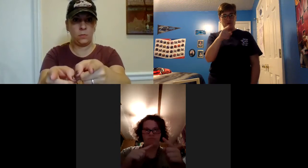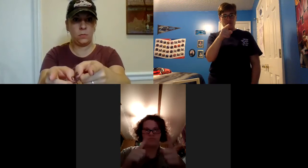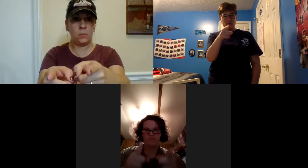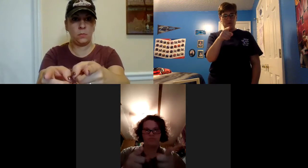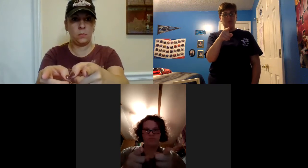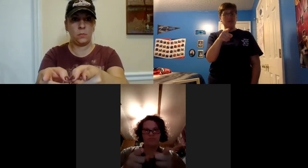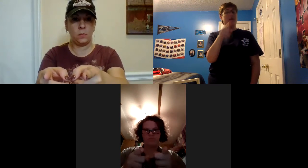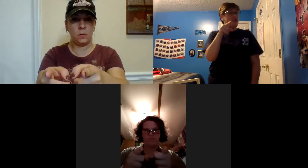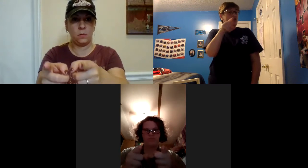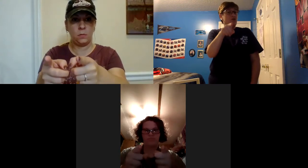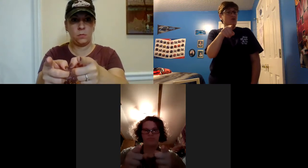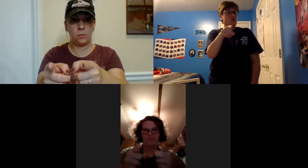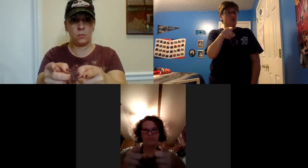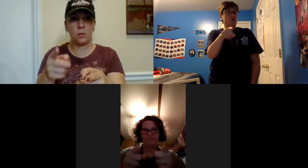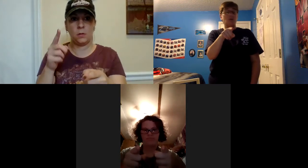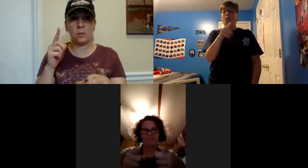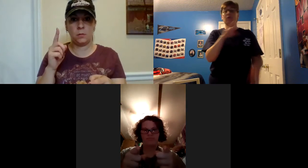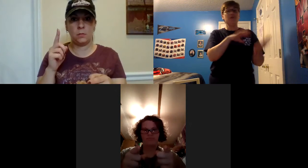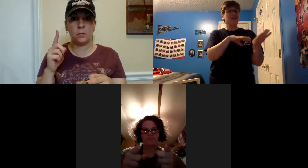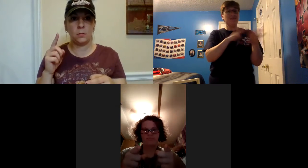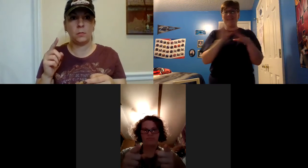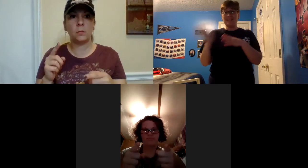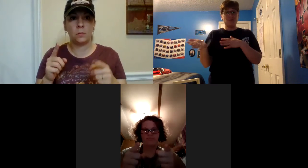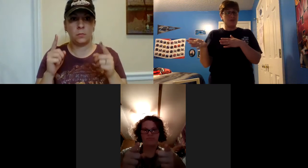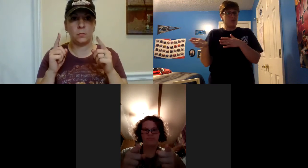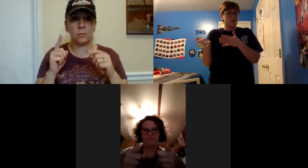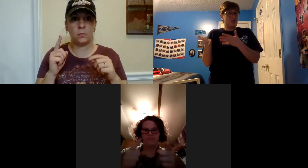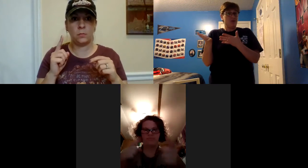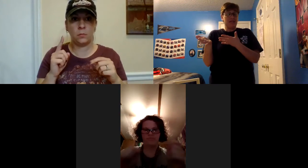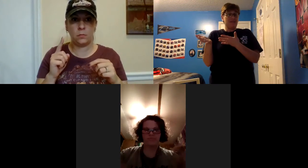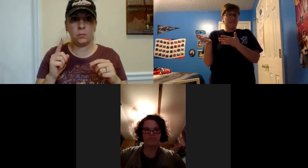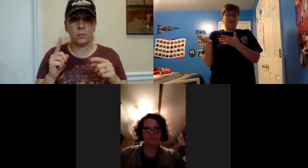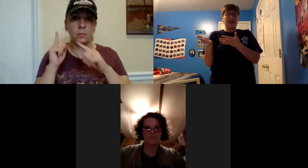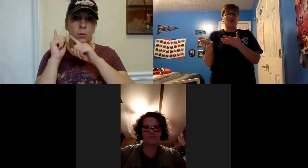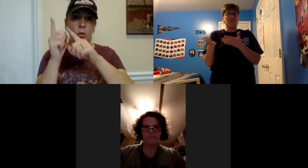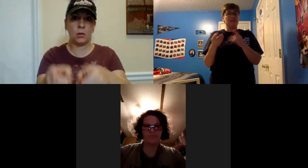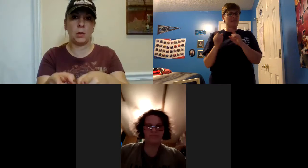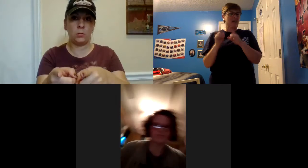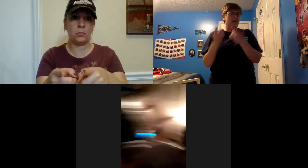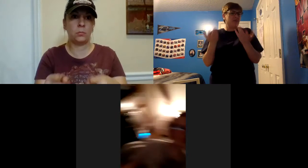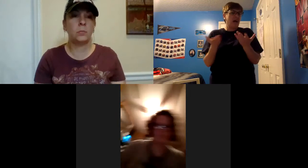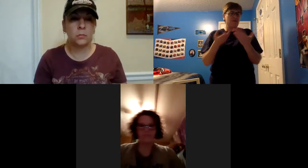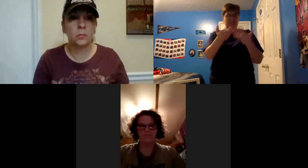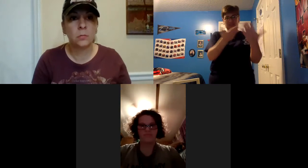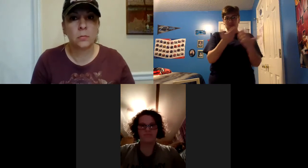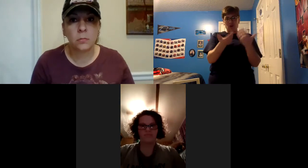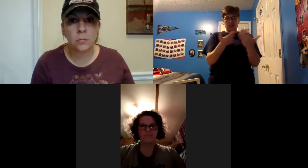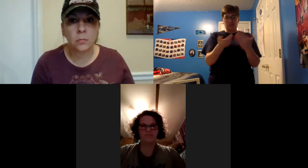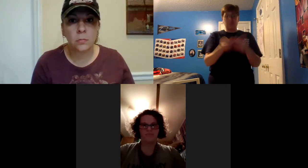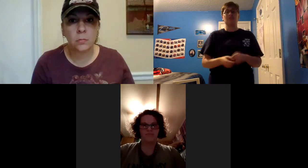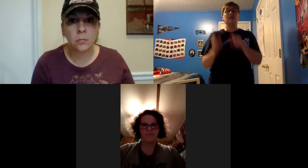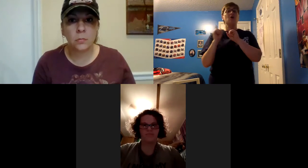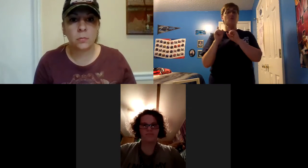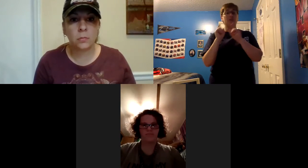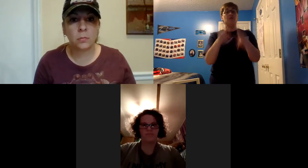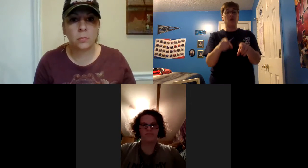When you, yeah, and you can do you, or you can, that's one of those words you can even leave out because it's kind of an obvious if you're talking to the